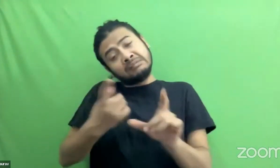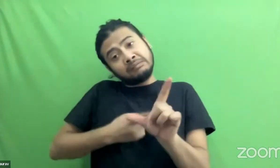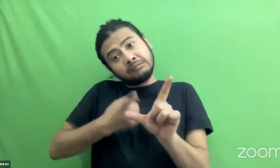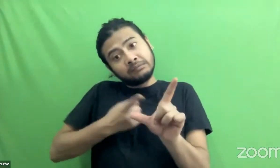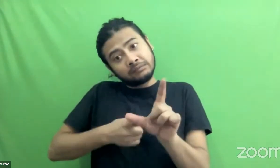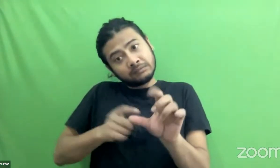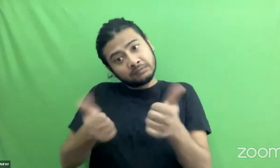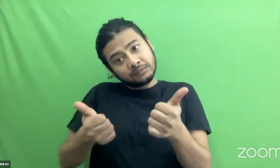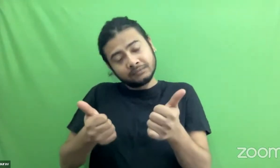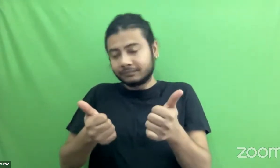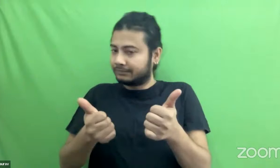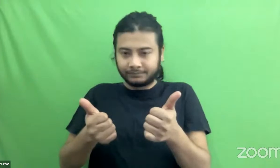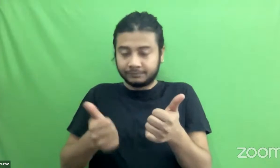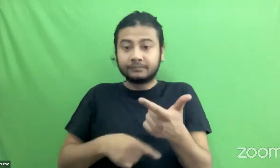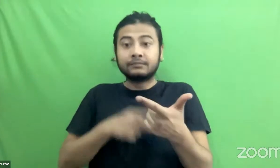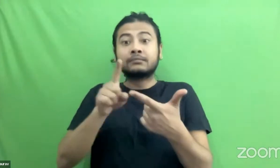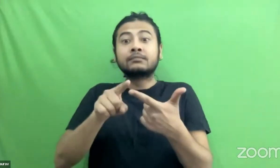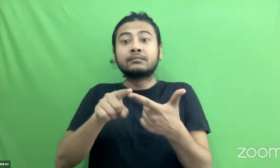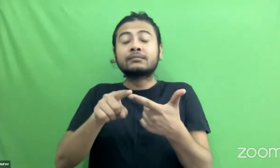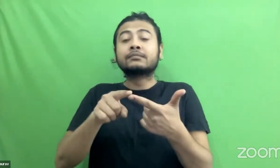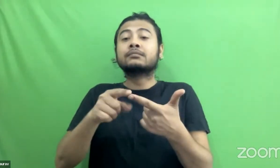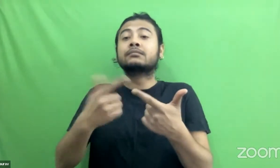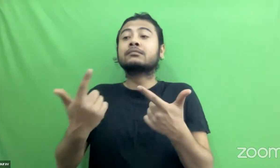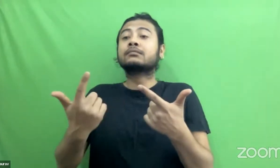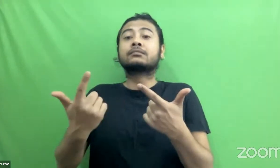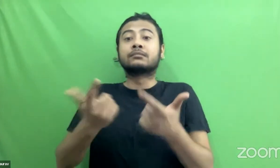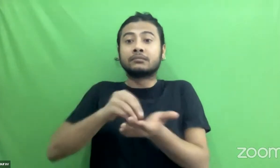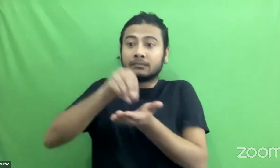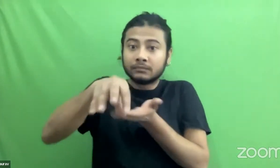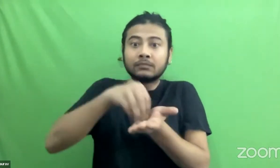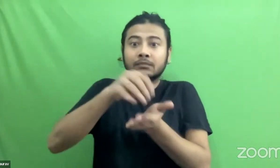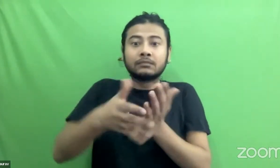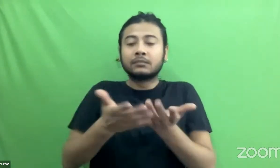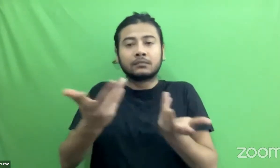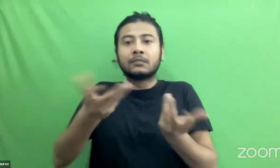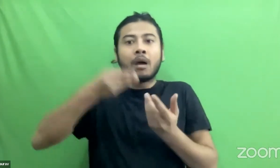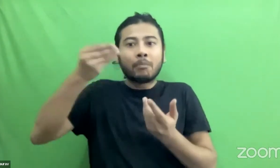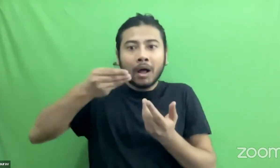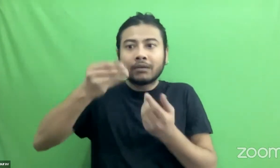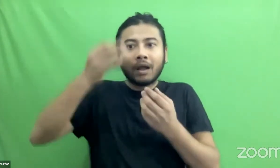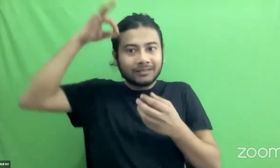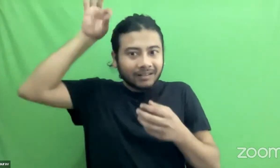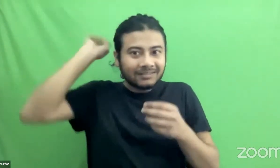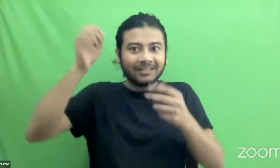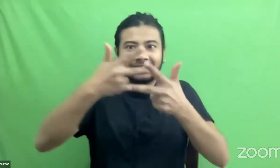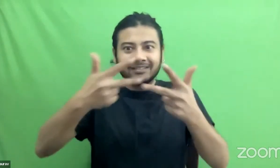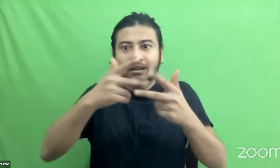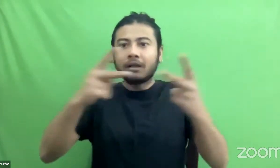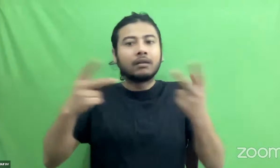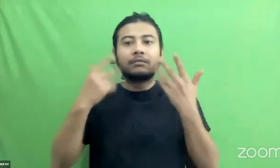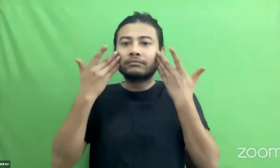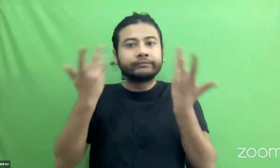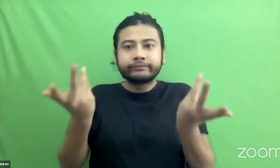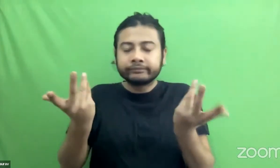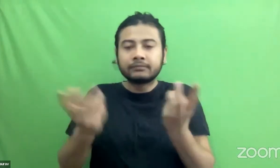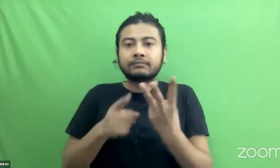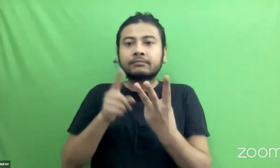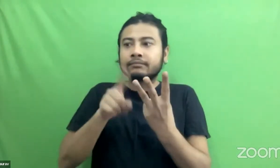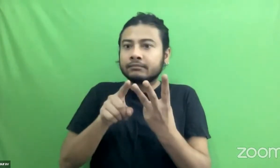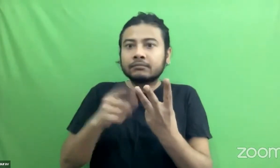Chaitanya Mahaprabhu has given us a very, very simple process of how to break this cycle of birth and